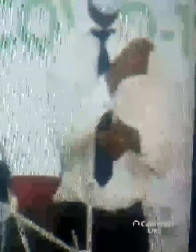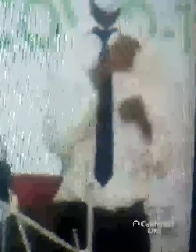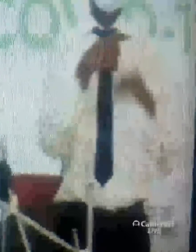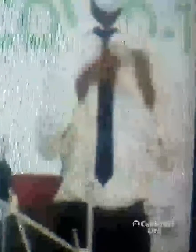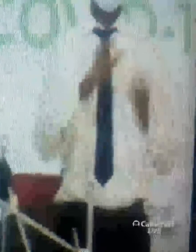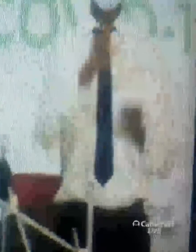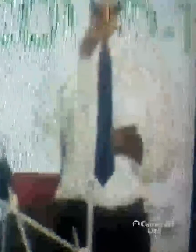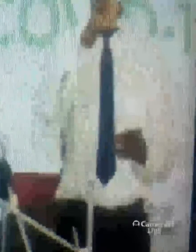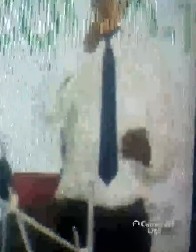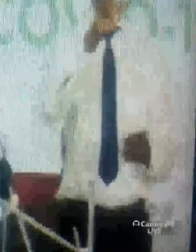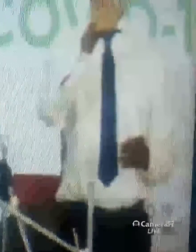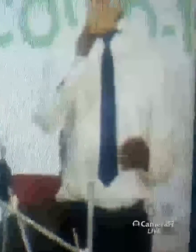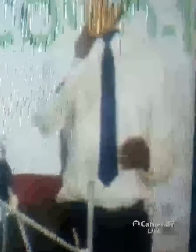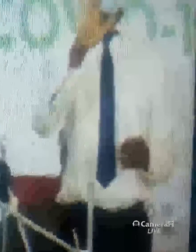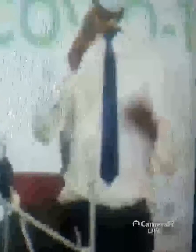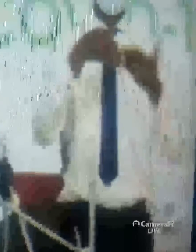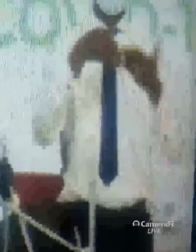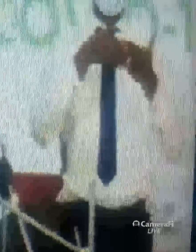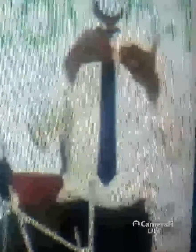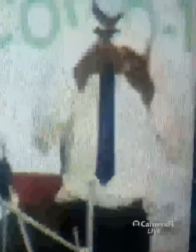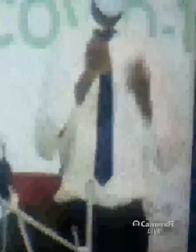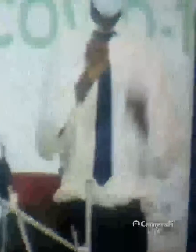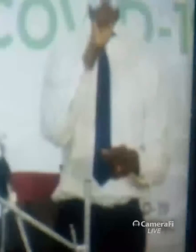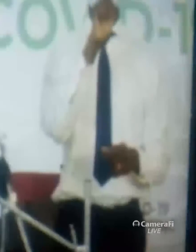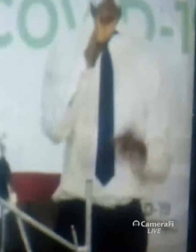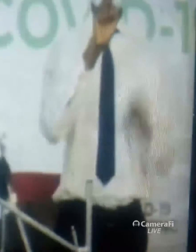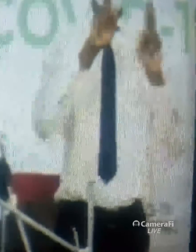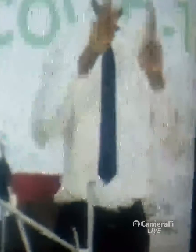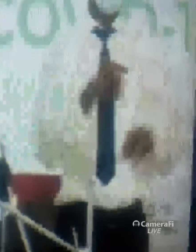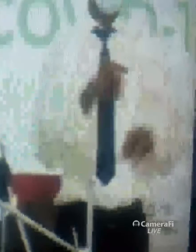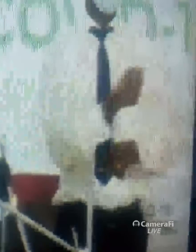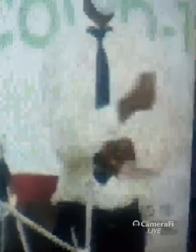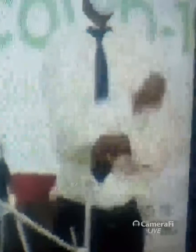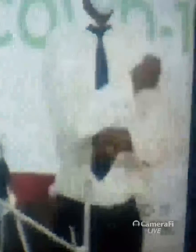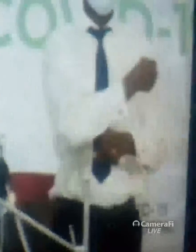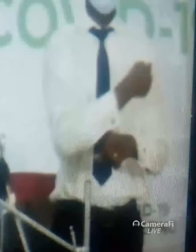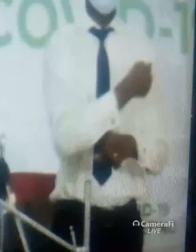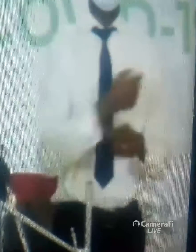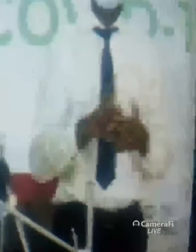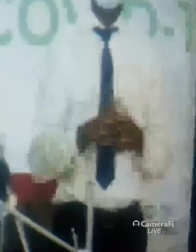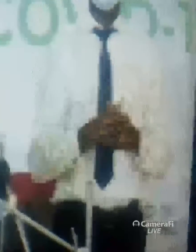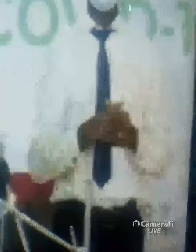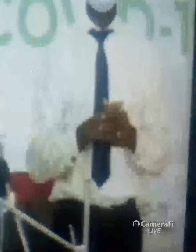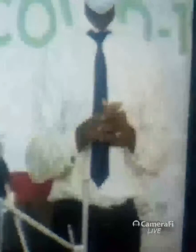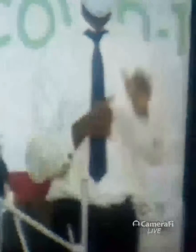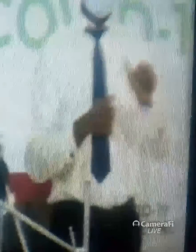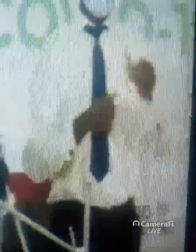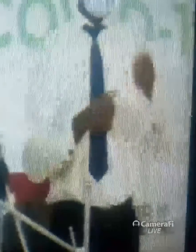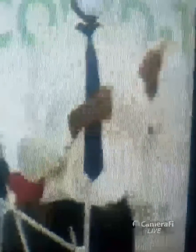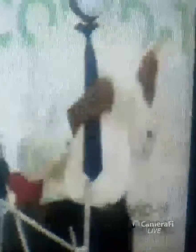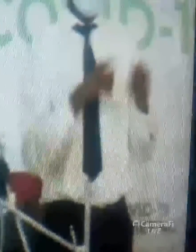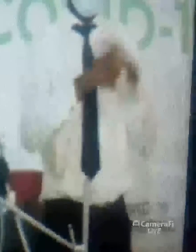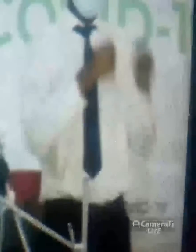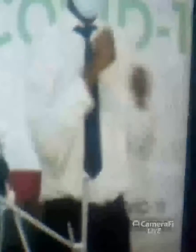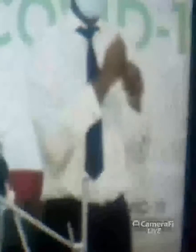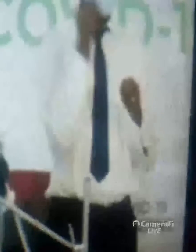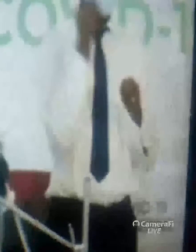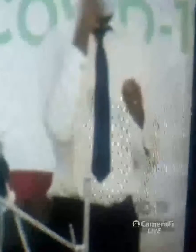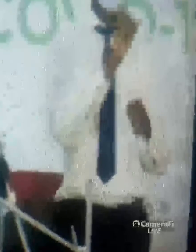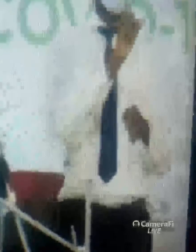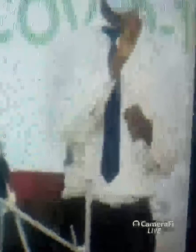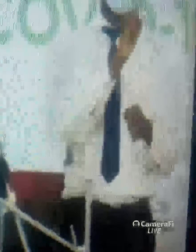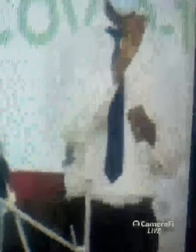$35, $35 per dose. The Moderna vaccine is about $20 per dose. The